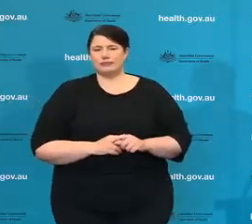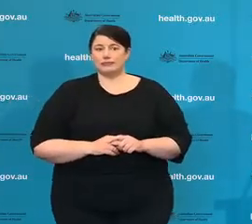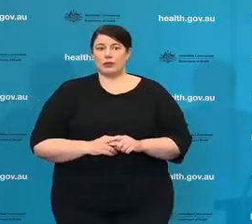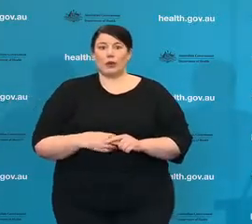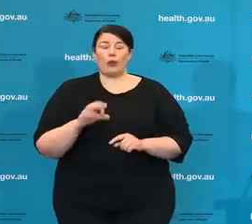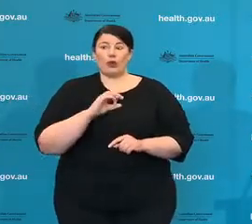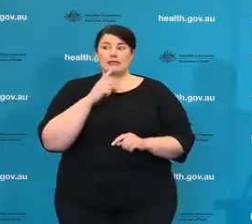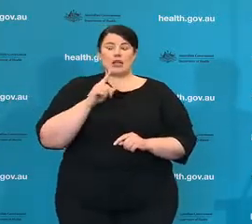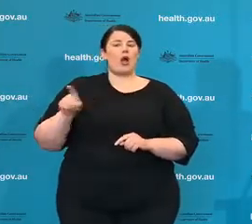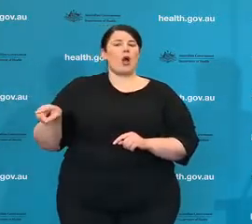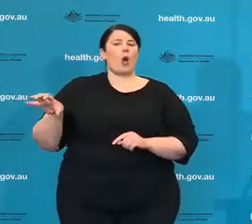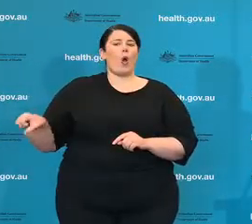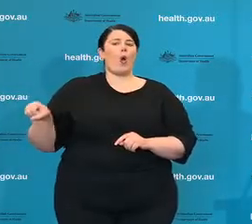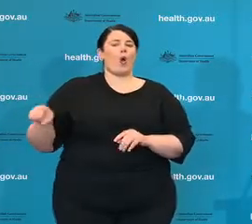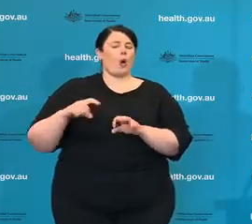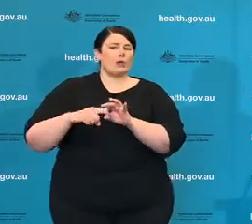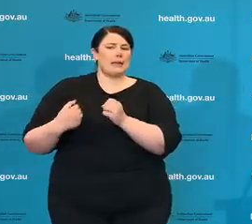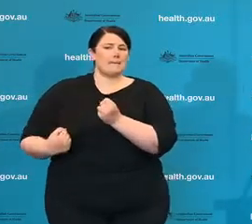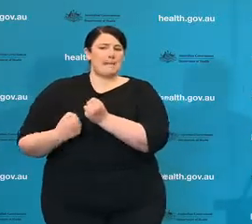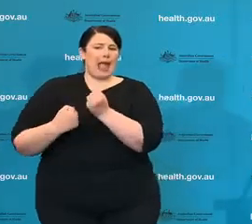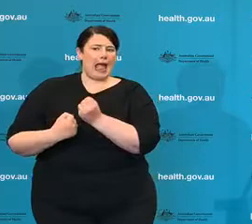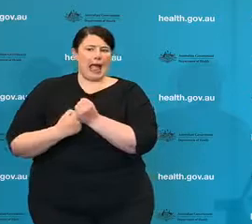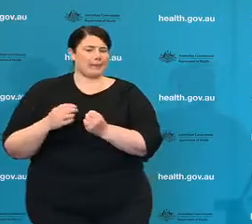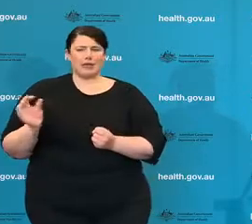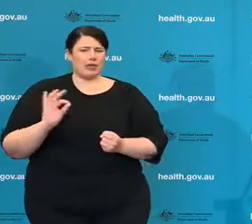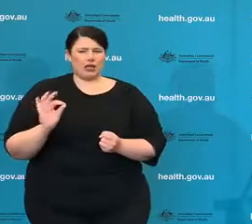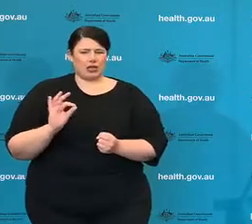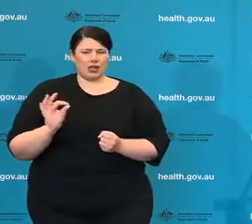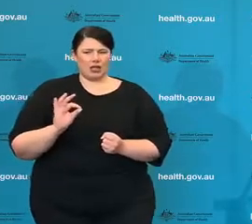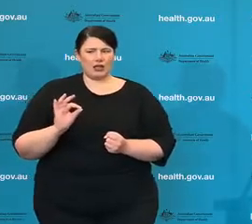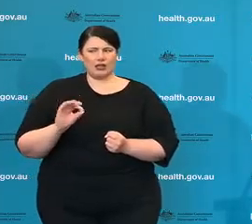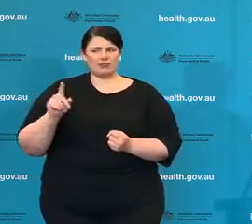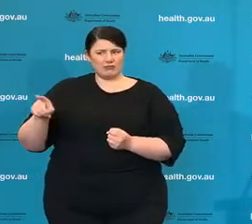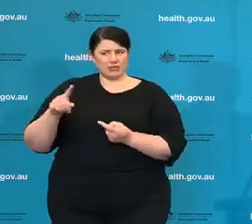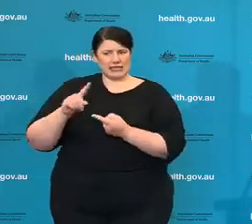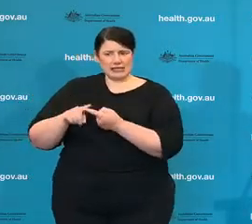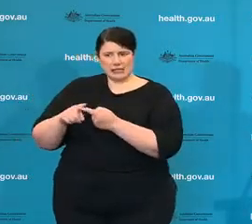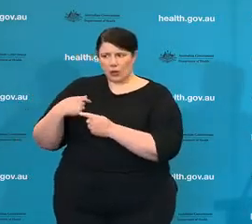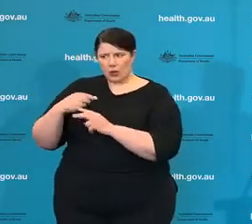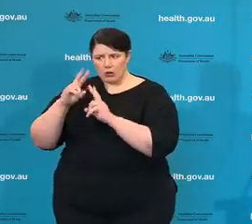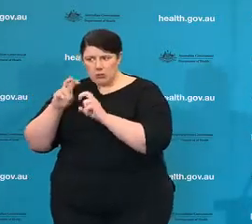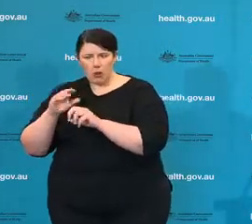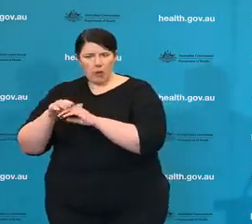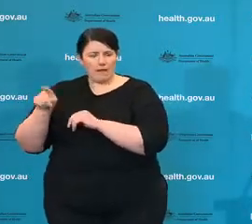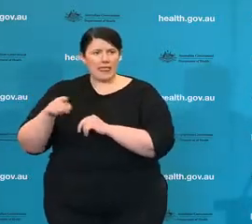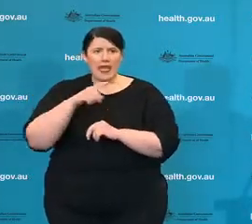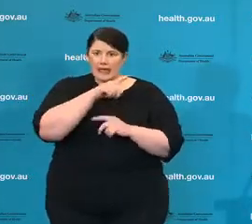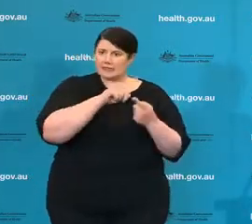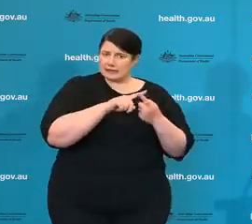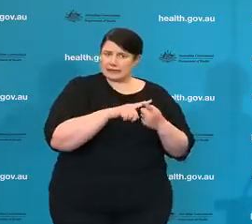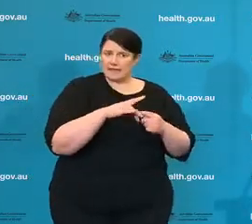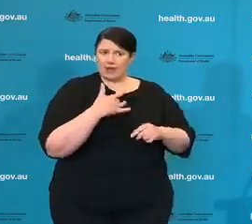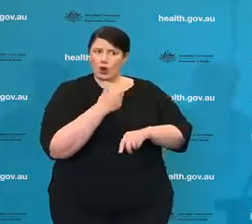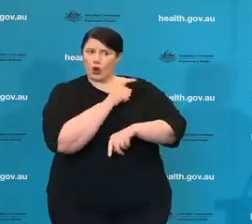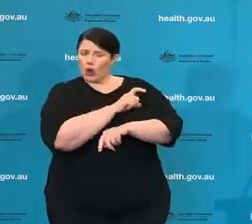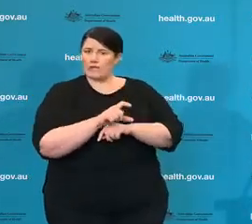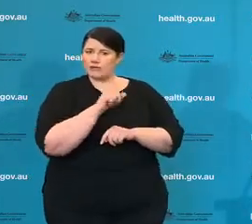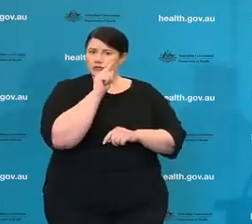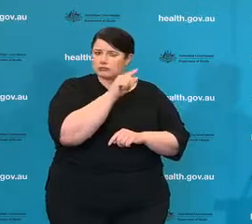option with the UQ vaccine. We're very confident with